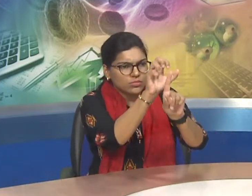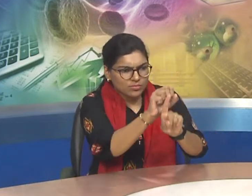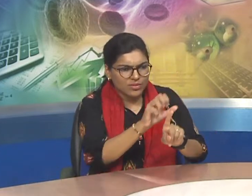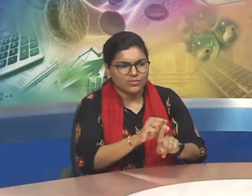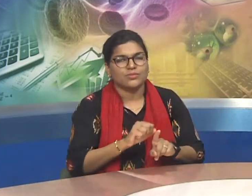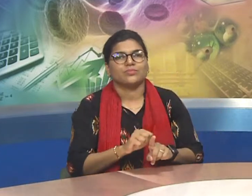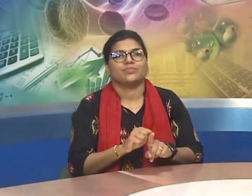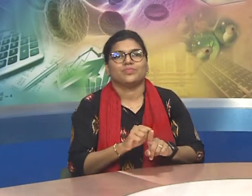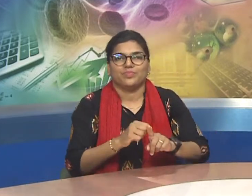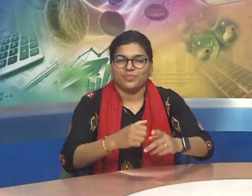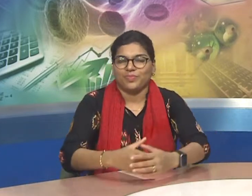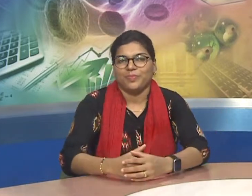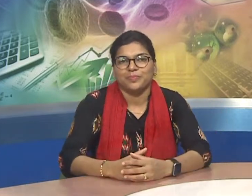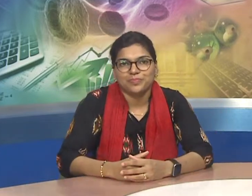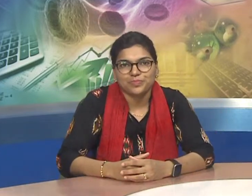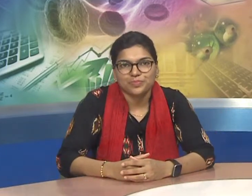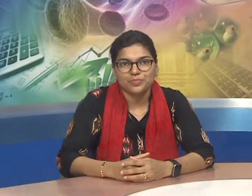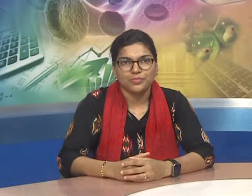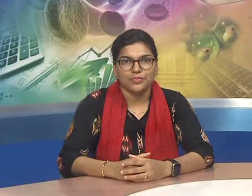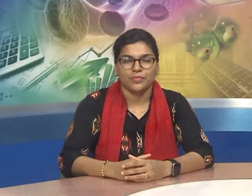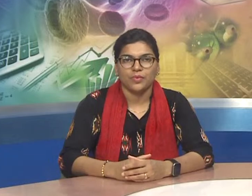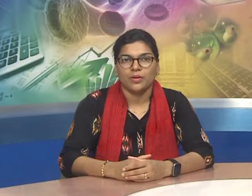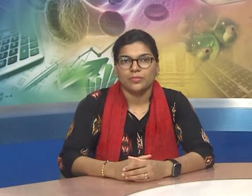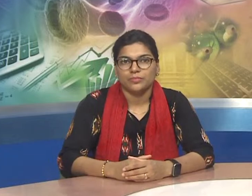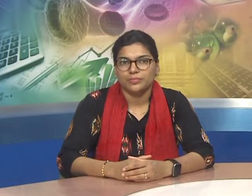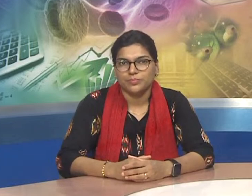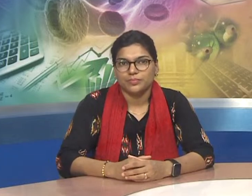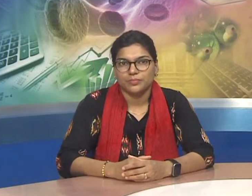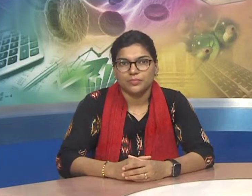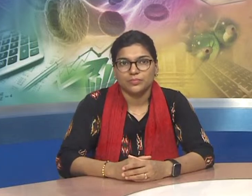there is a need for library automation for better management.